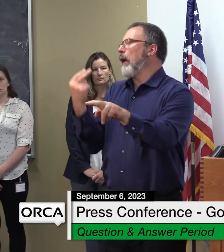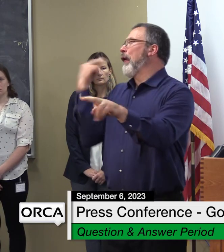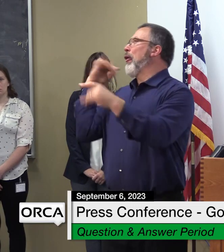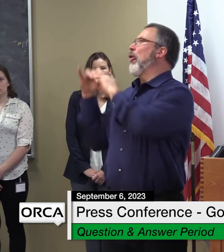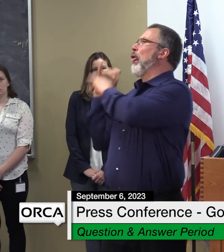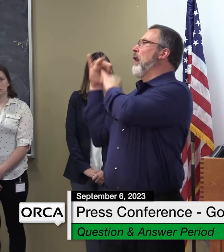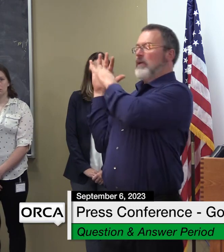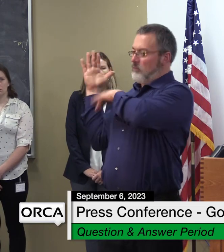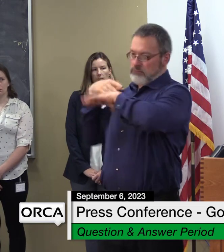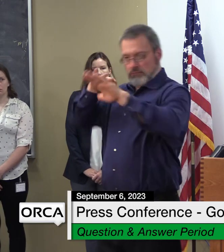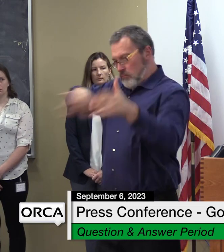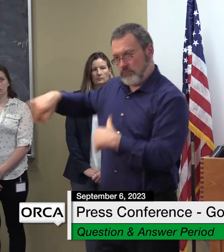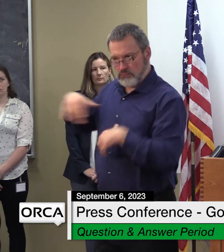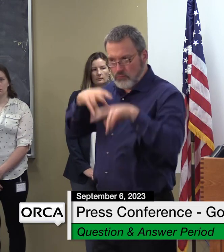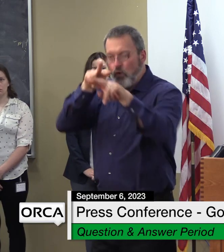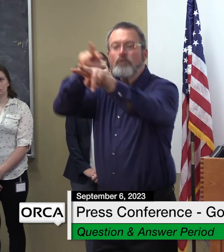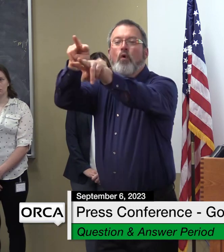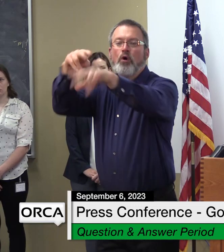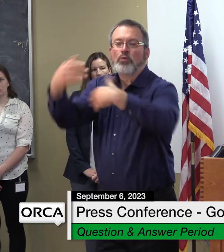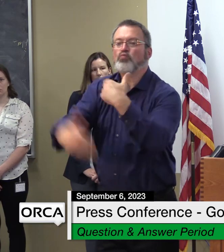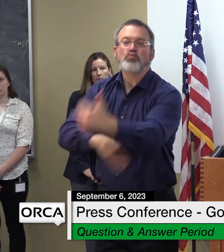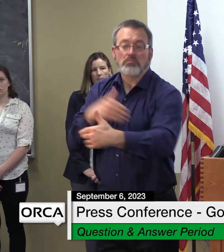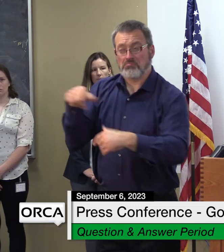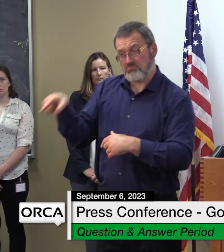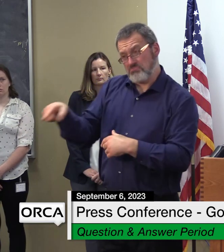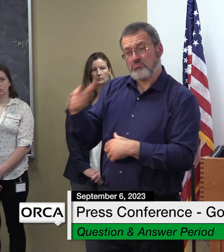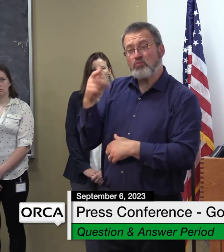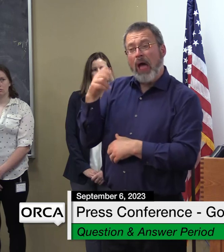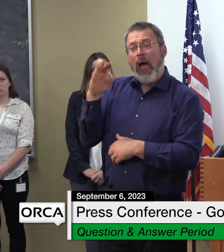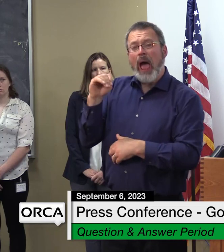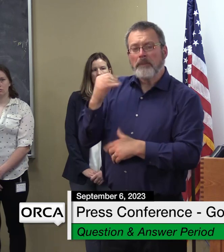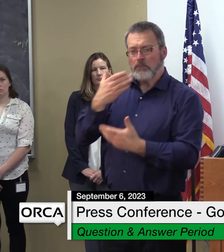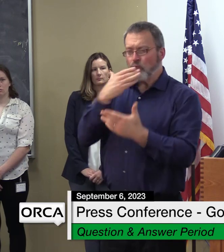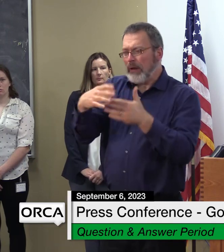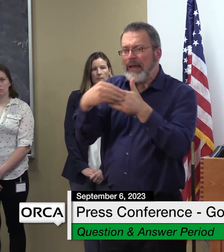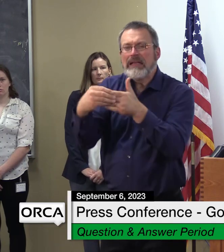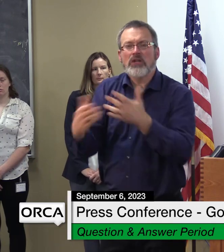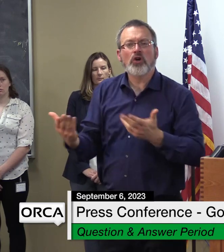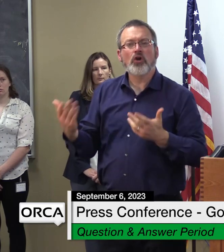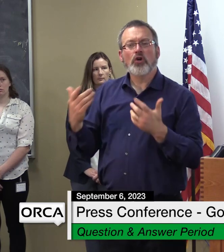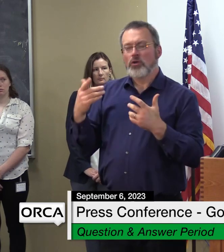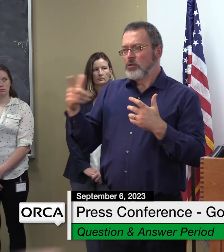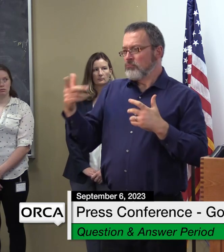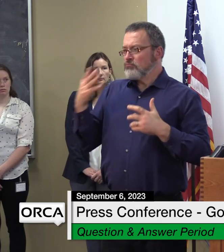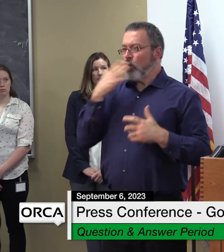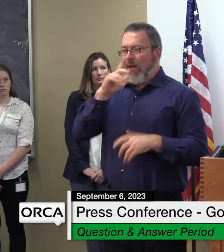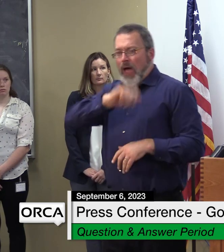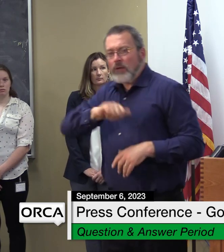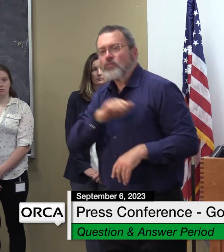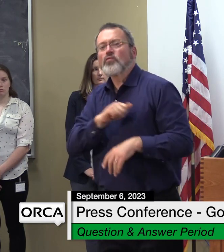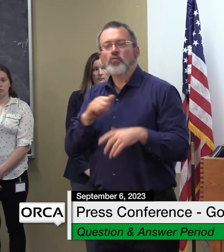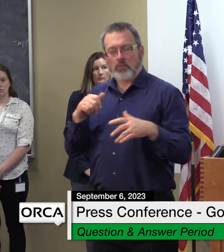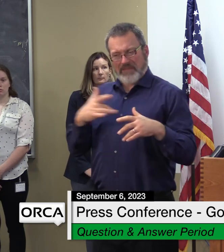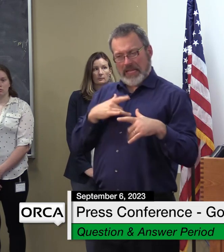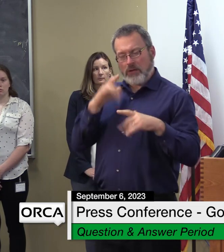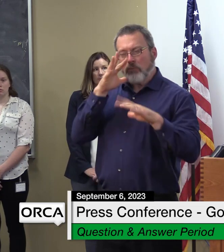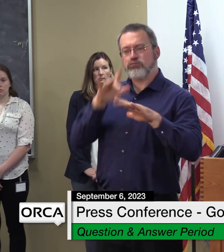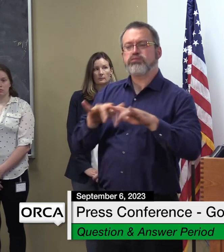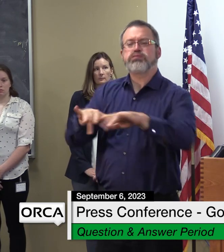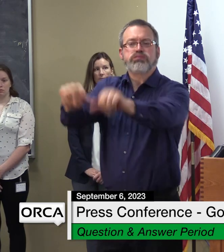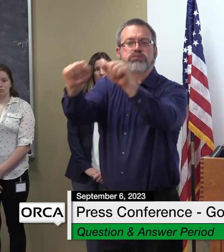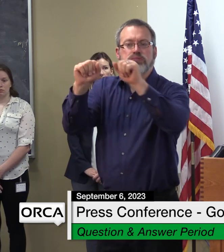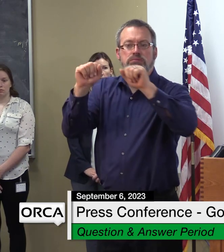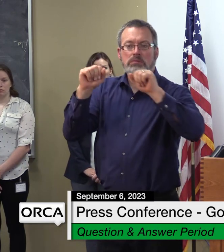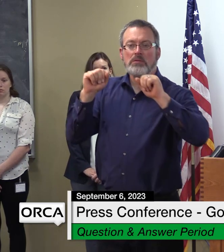about leadership there at the state's attorney's office that can pull everybody together and give taxpayers what they